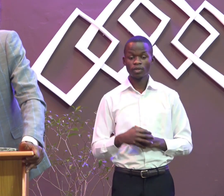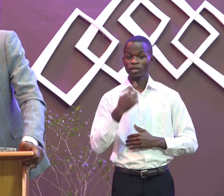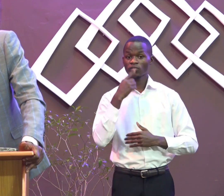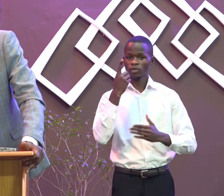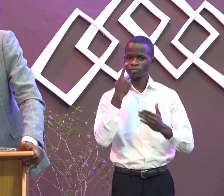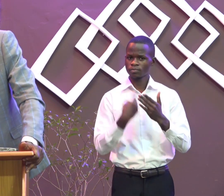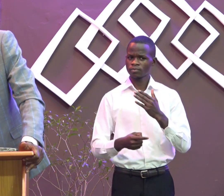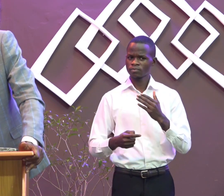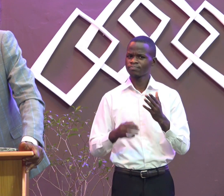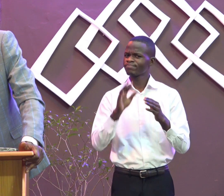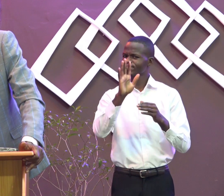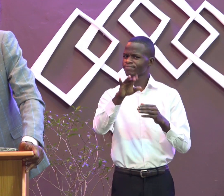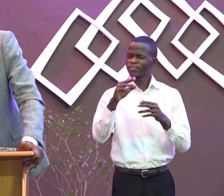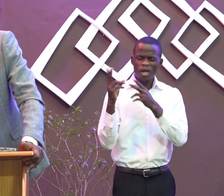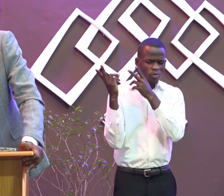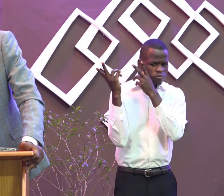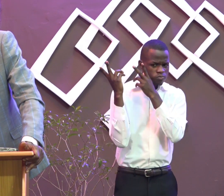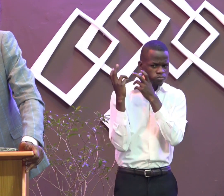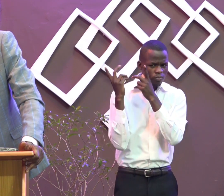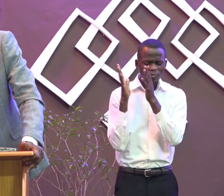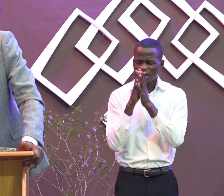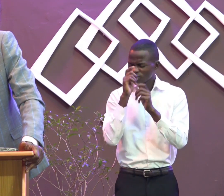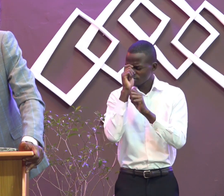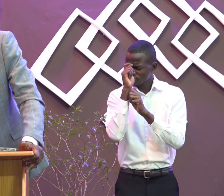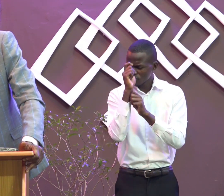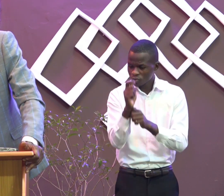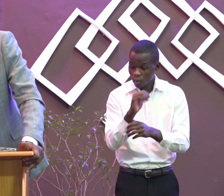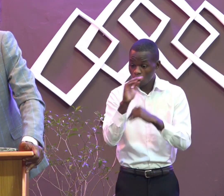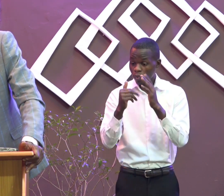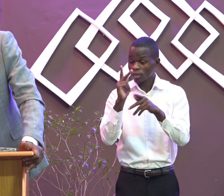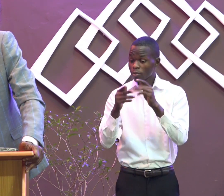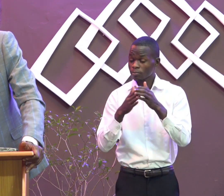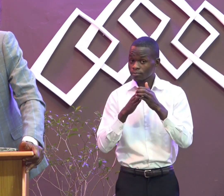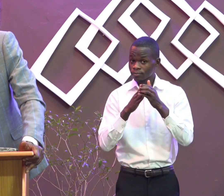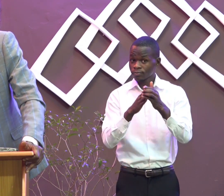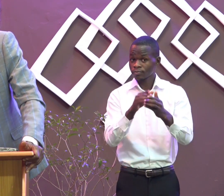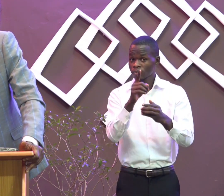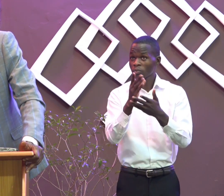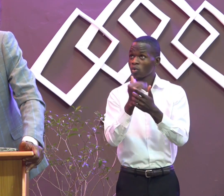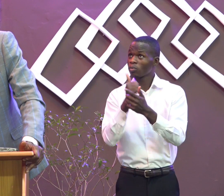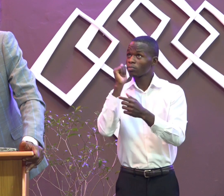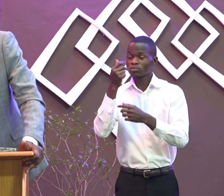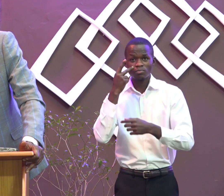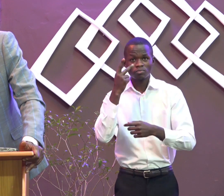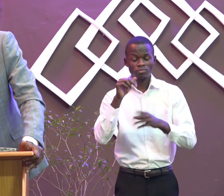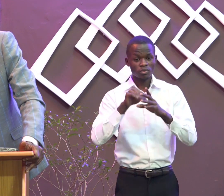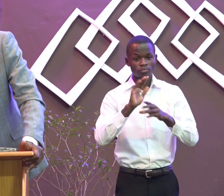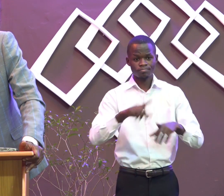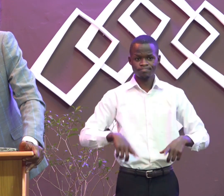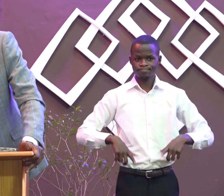Lugamba, muulirenga ababa bafuga mubagonderenga kubanga abo batunula olw'obulamu bwammwe nga baliwoza nga